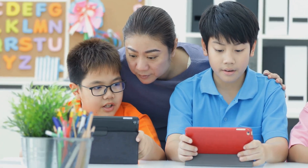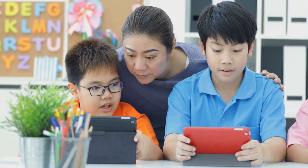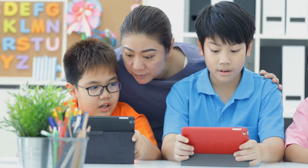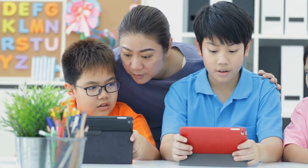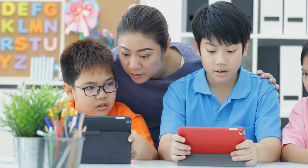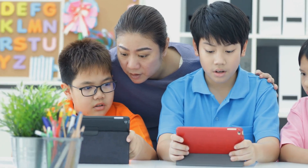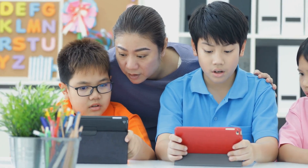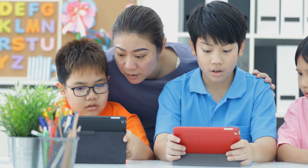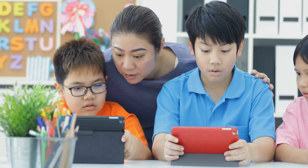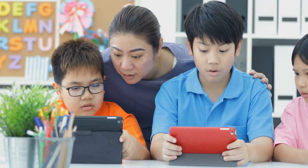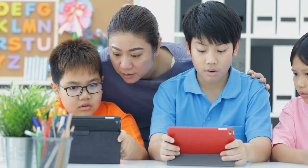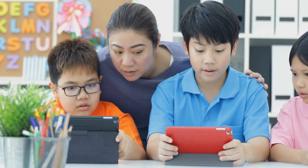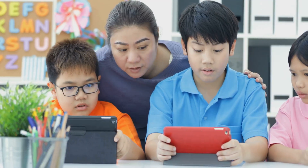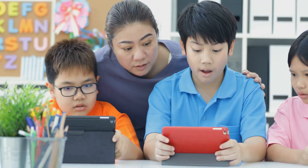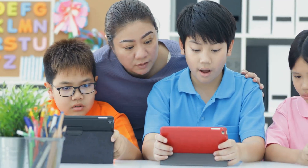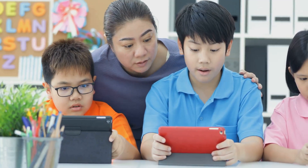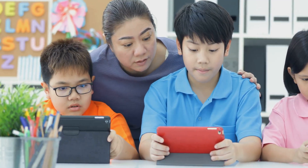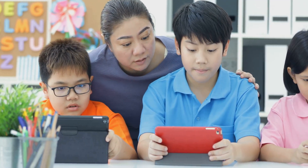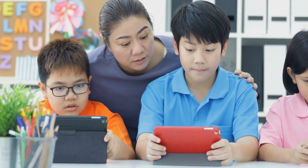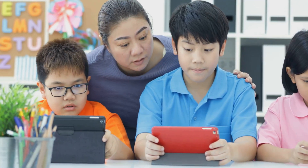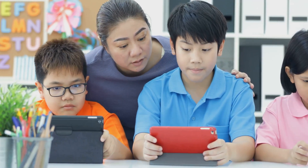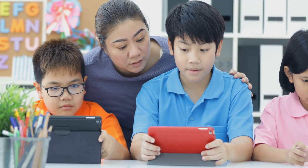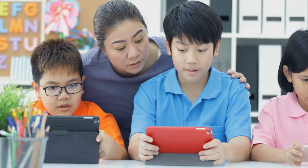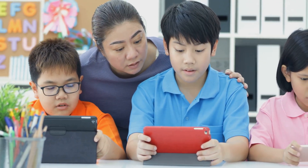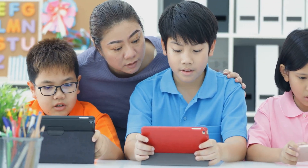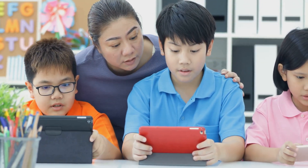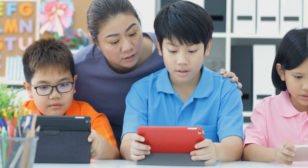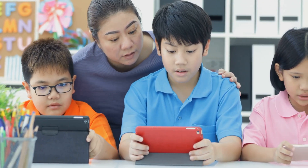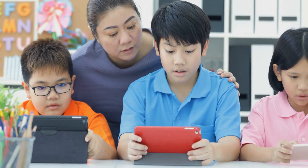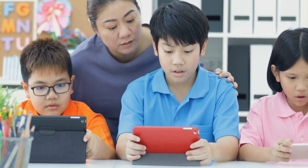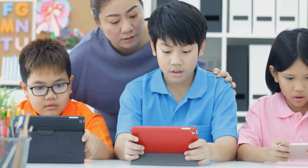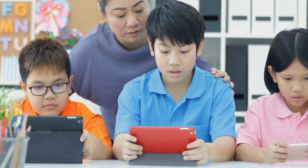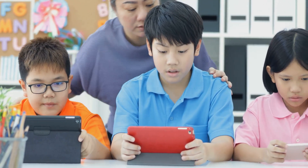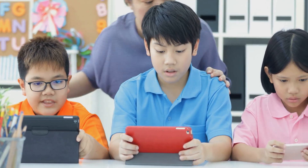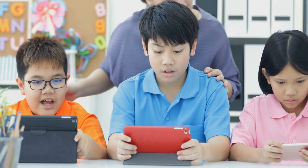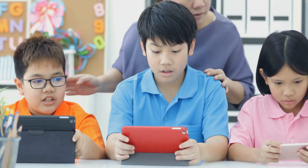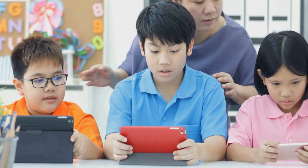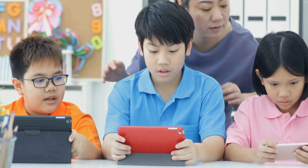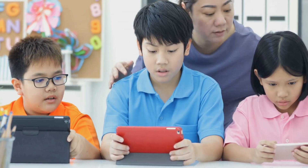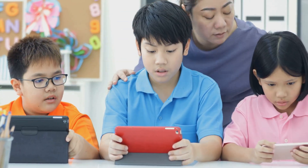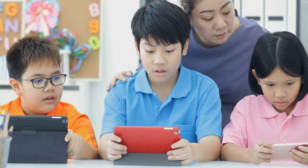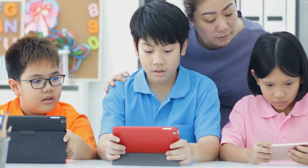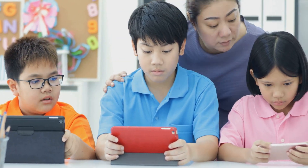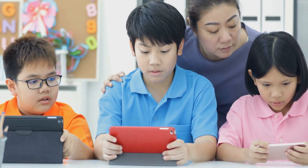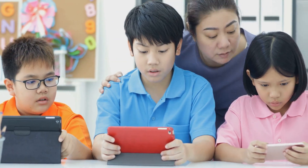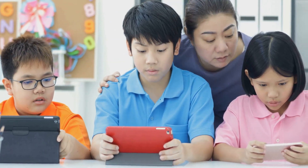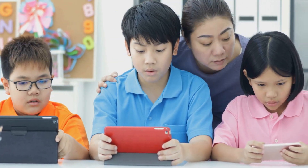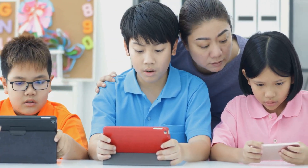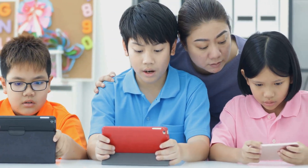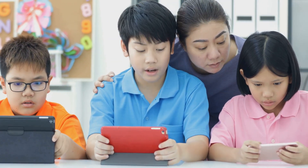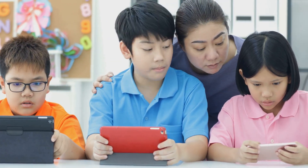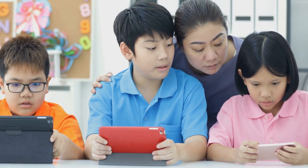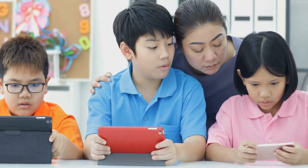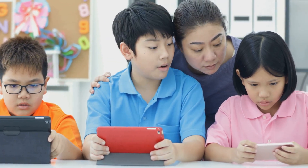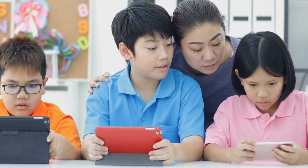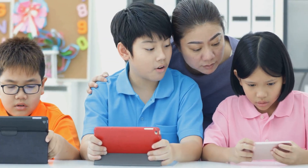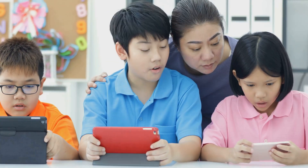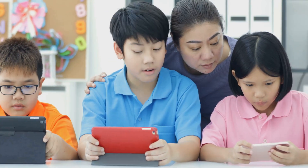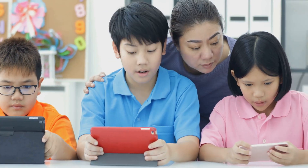to our Easy Learn app and platform, full of engaging video lessons you can watch with your children, printable signs, songs, games, and